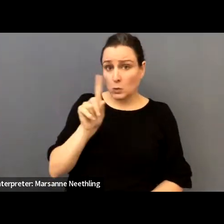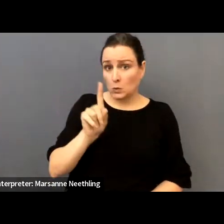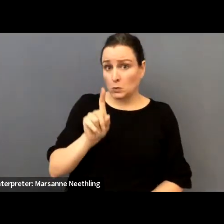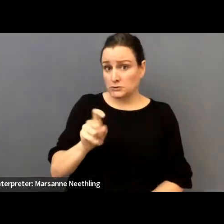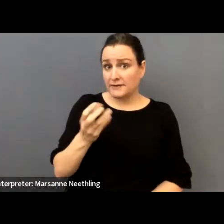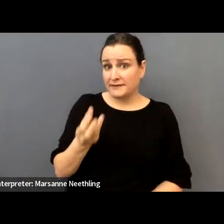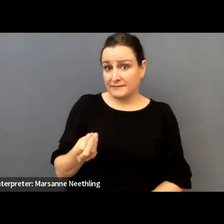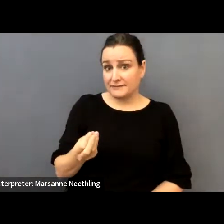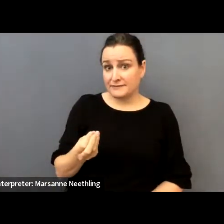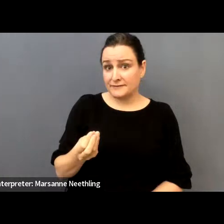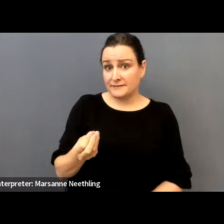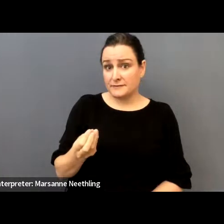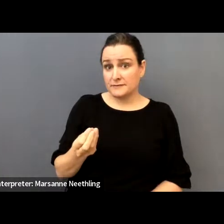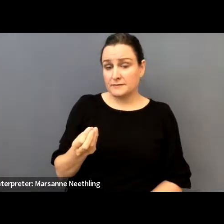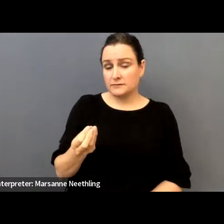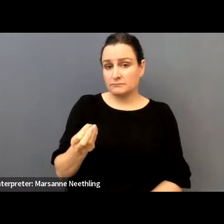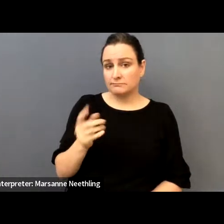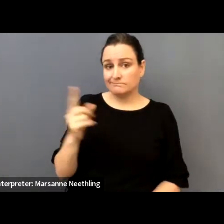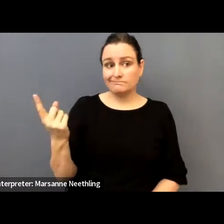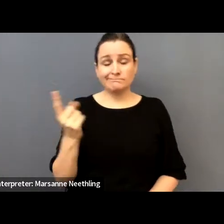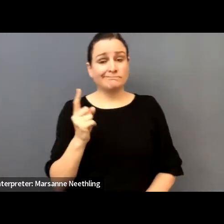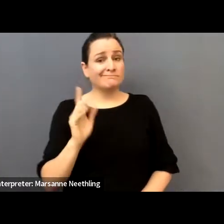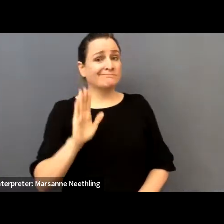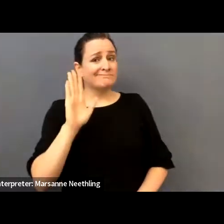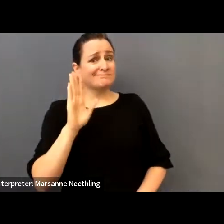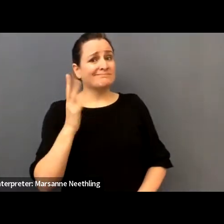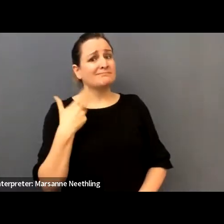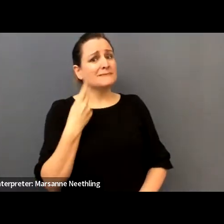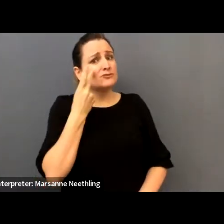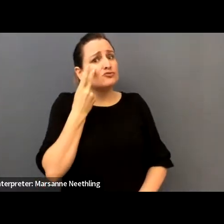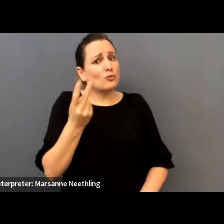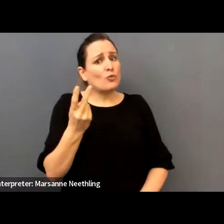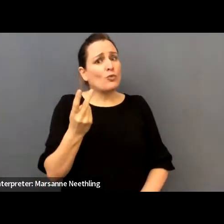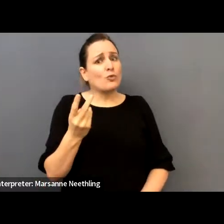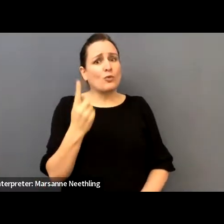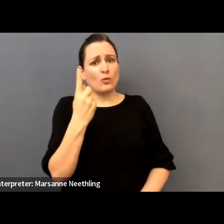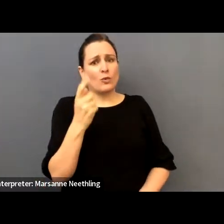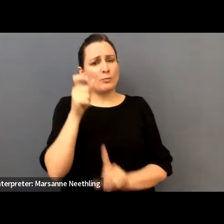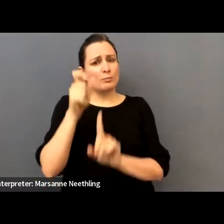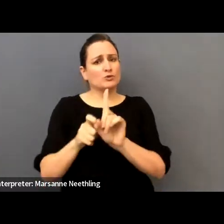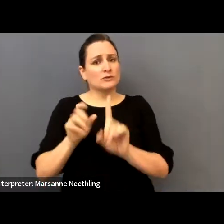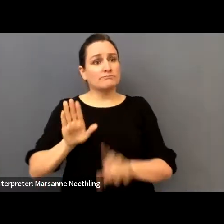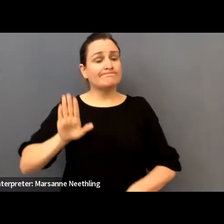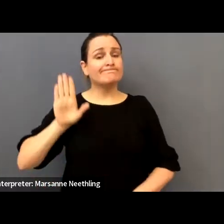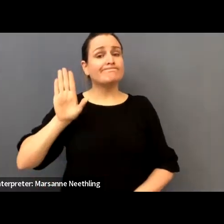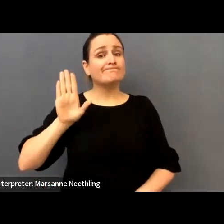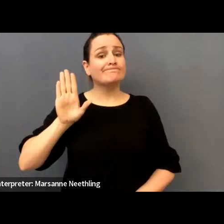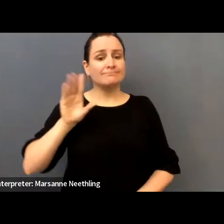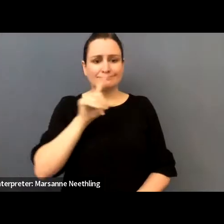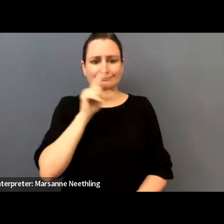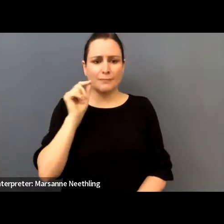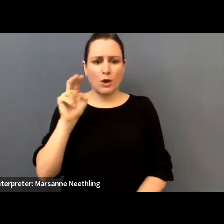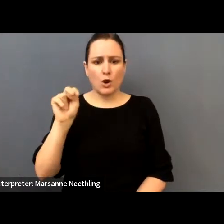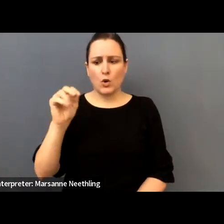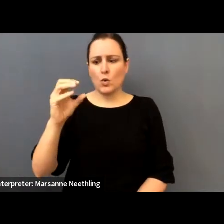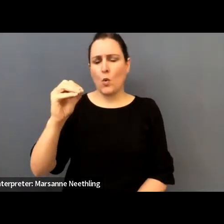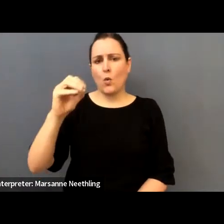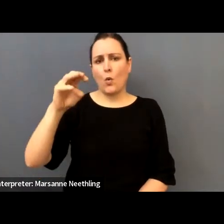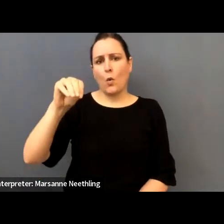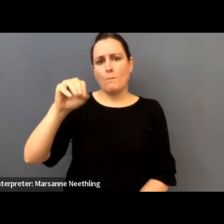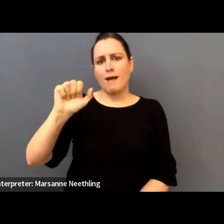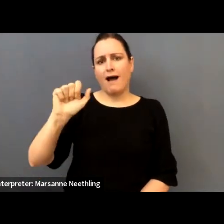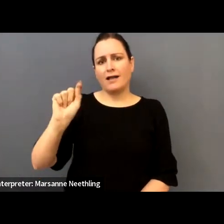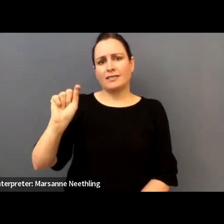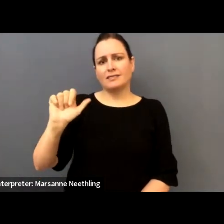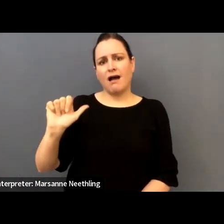Hi, Neville. There was a hand previously from an attendee, Nomataru Primrose. I'm not sure